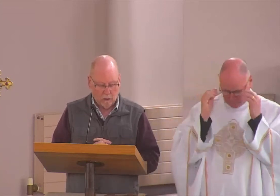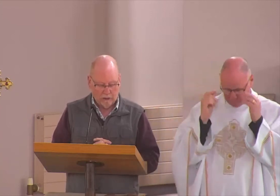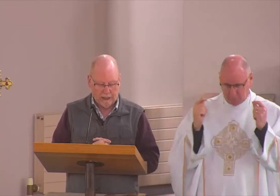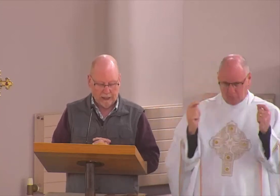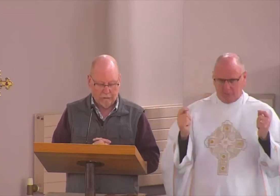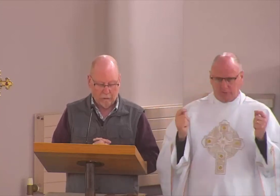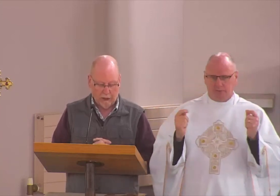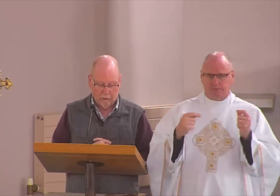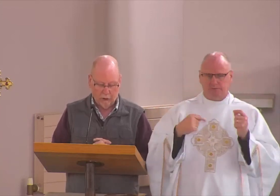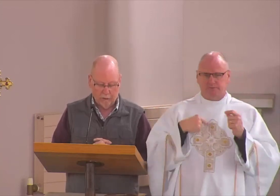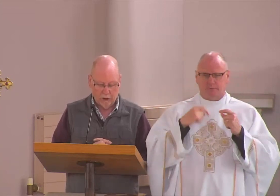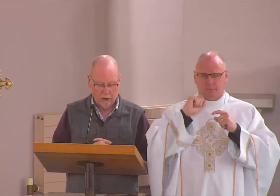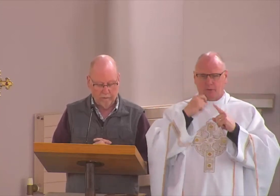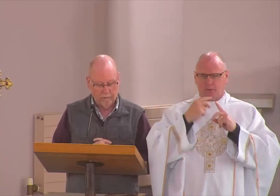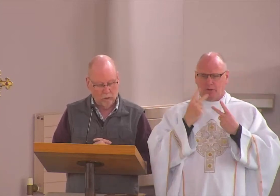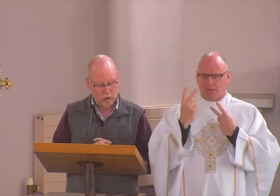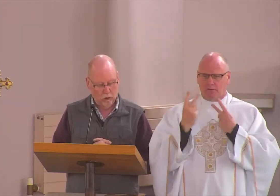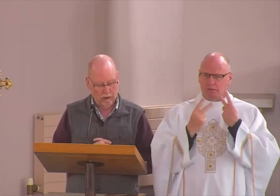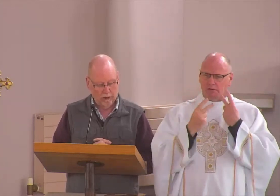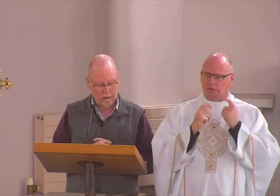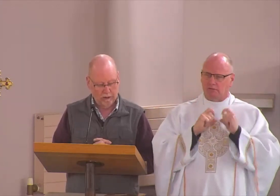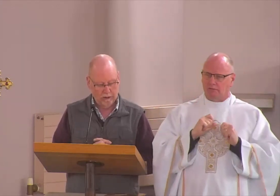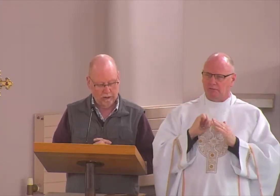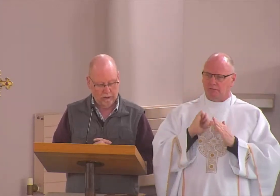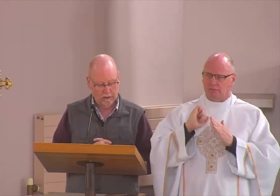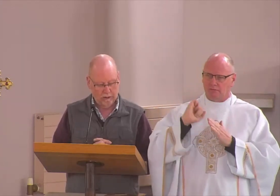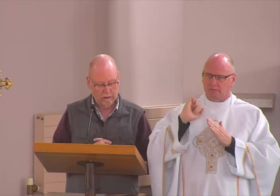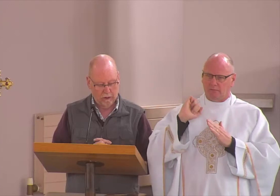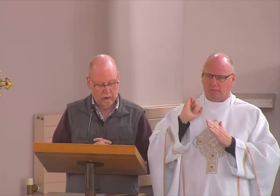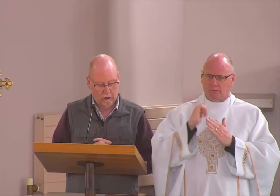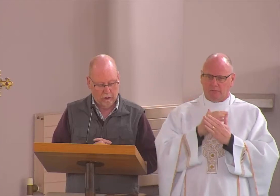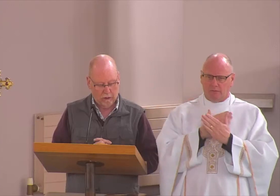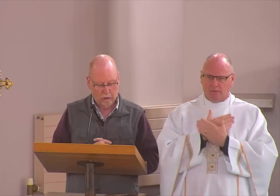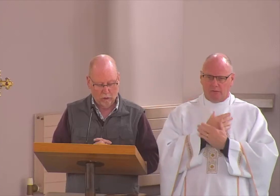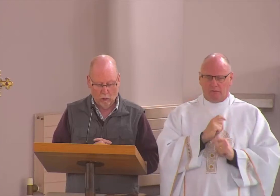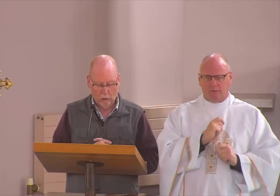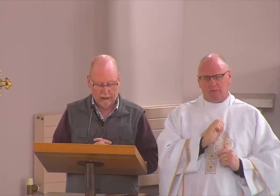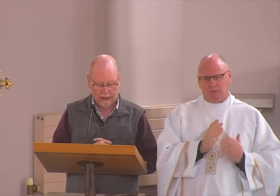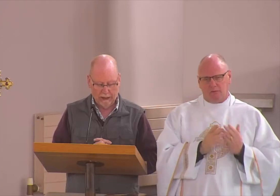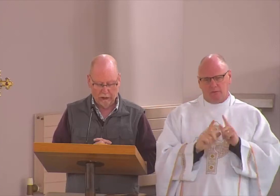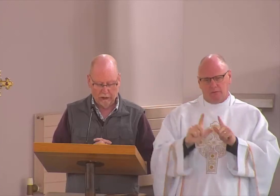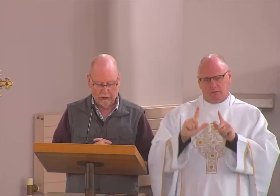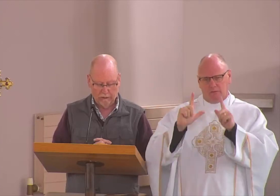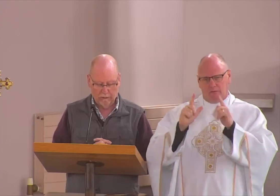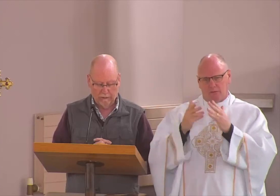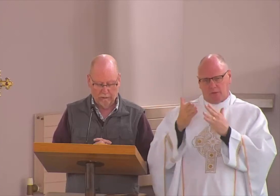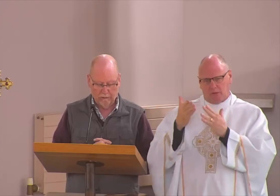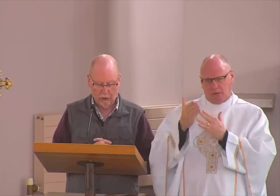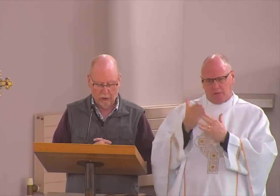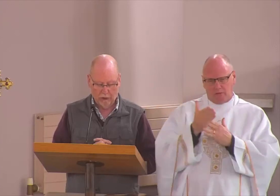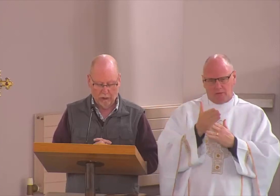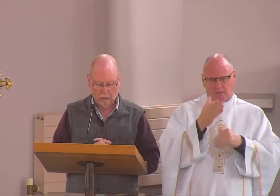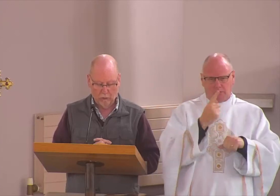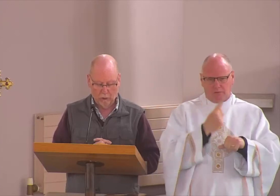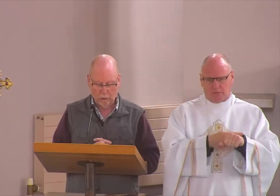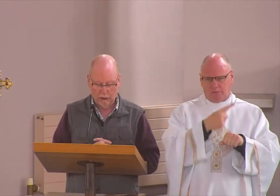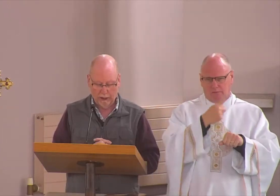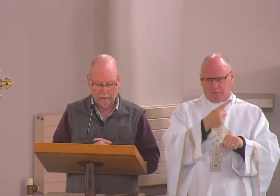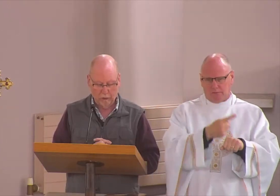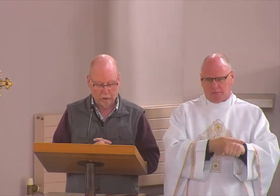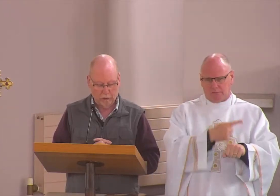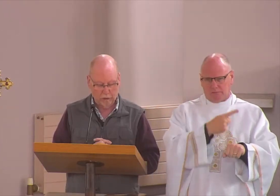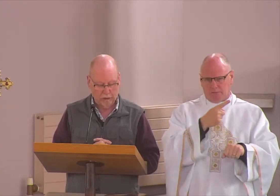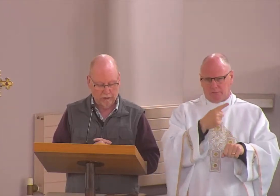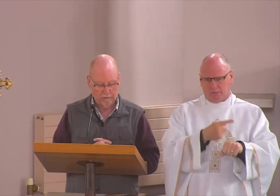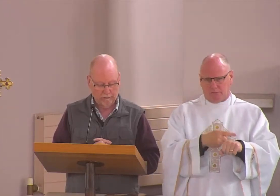I will sing forever of your love, O Lord. Through all the ages, my mouth will proclaim